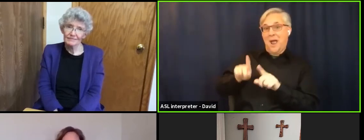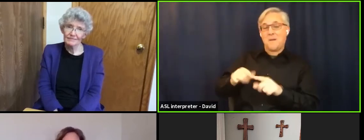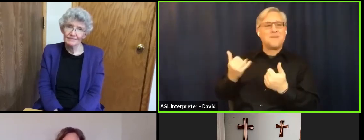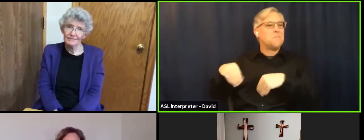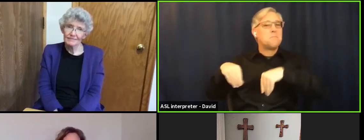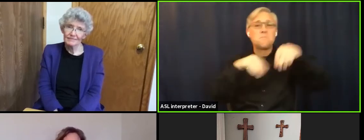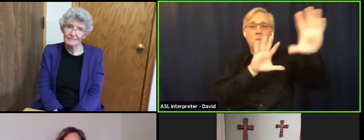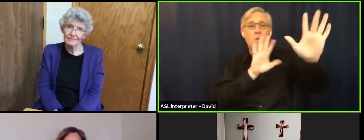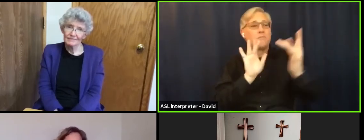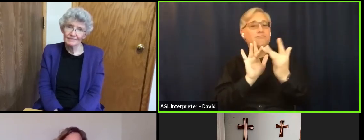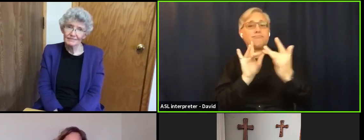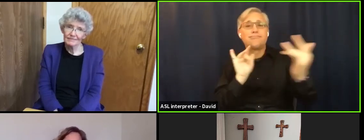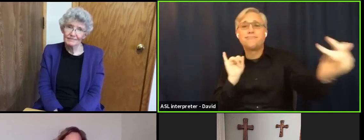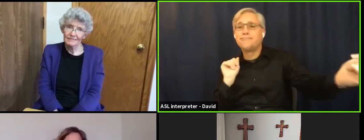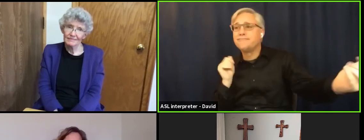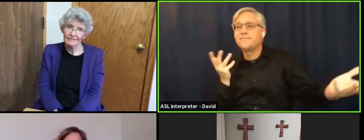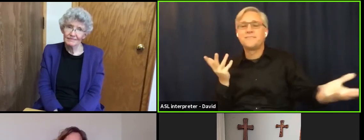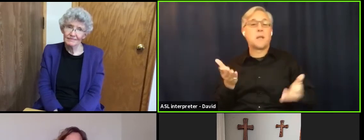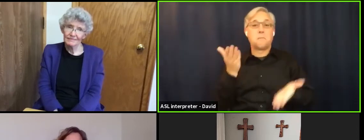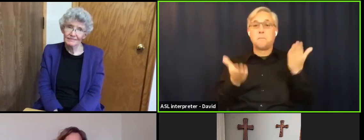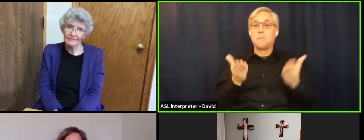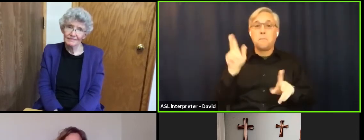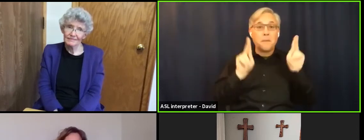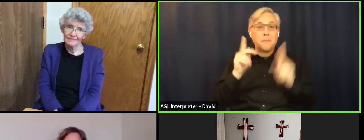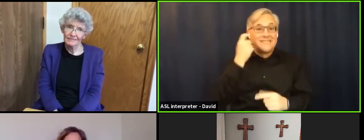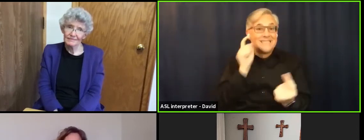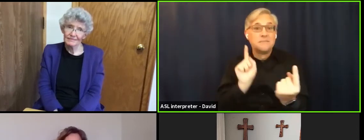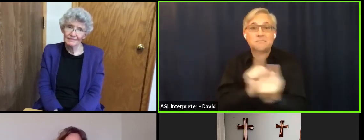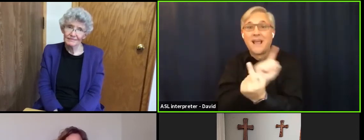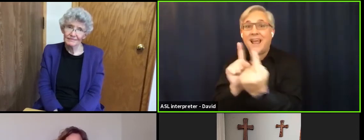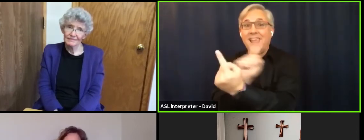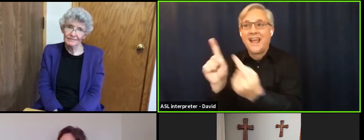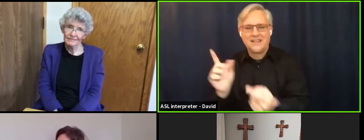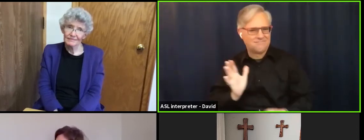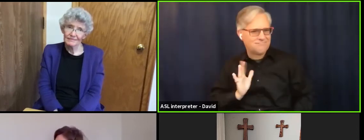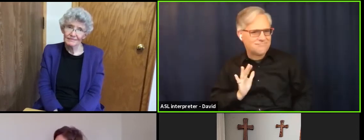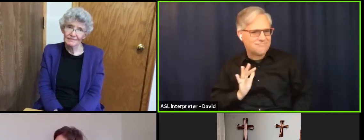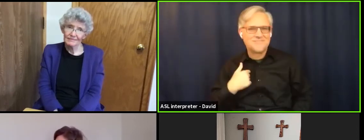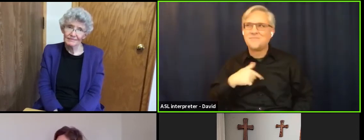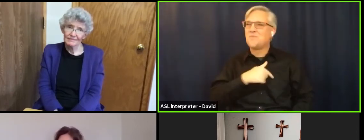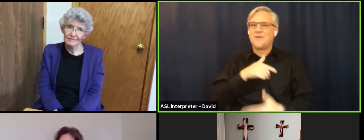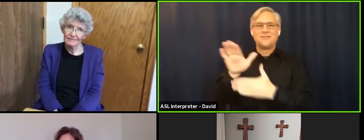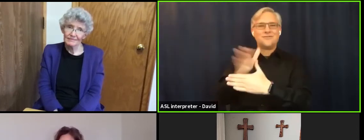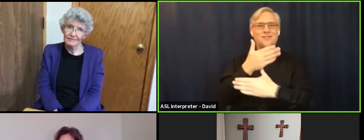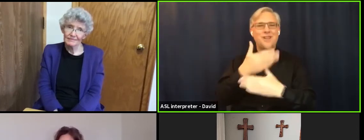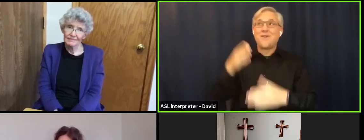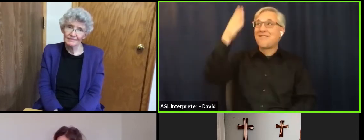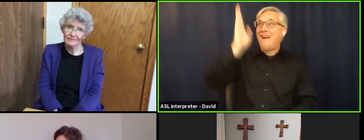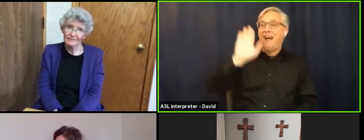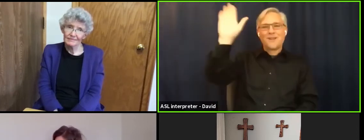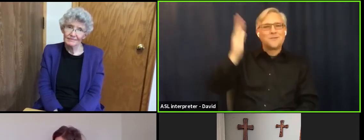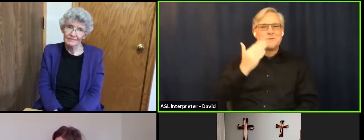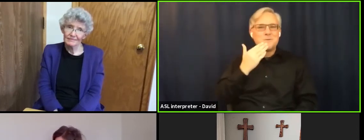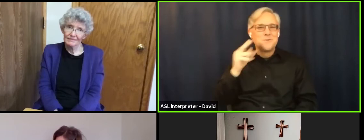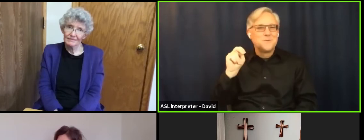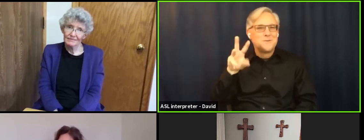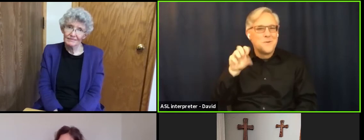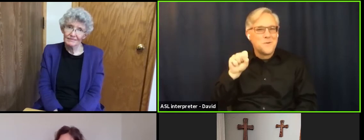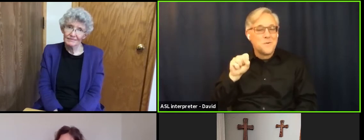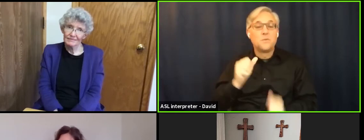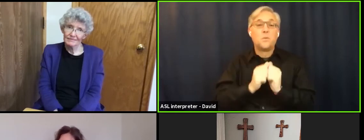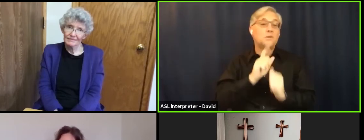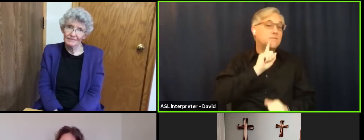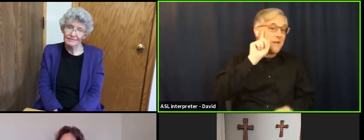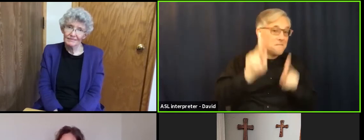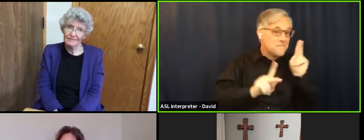We can share the good news of God's love with deaf people and their families.